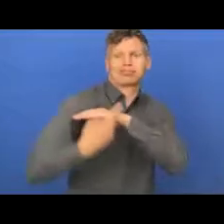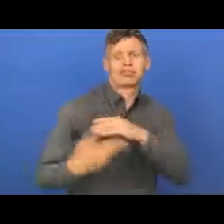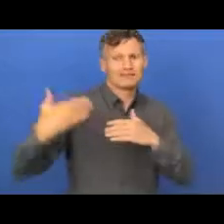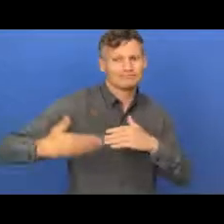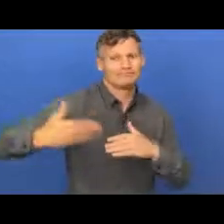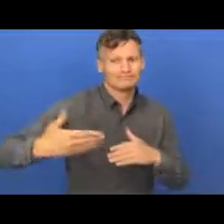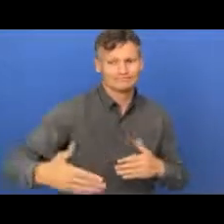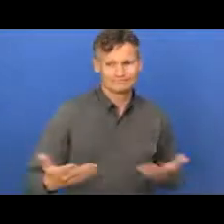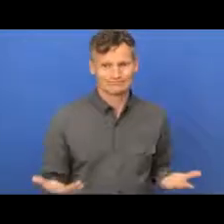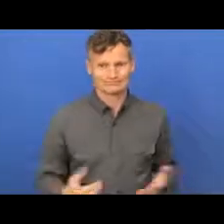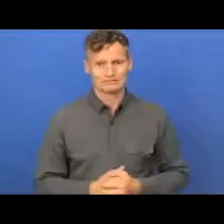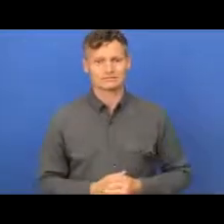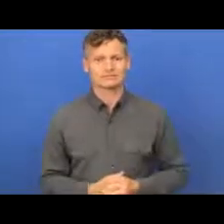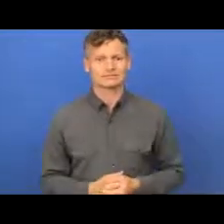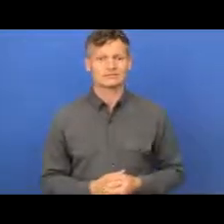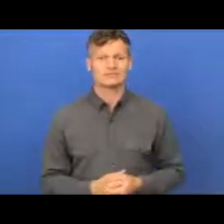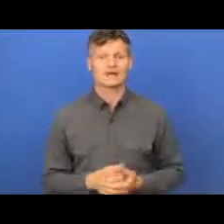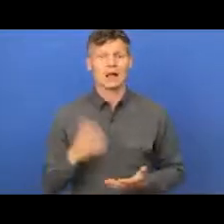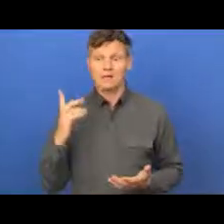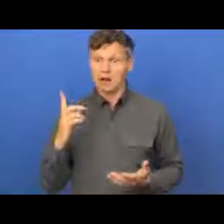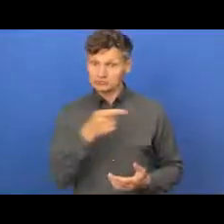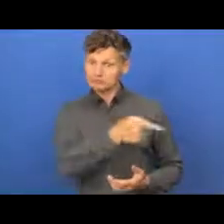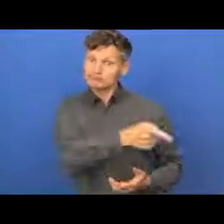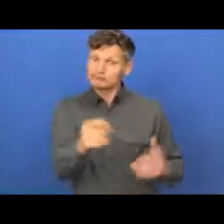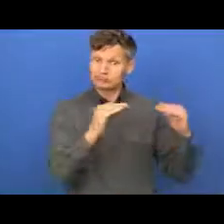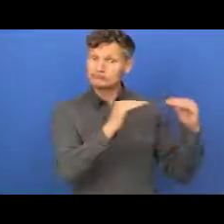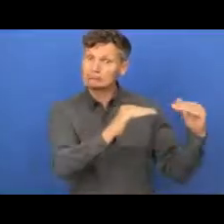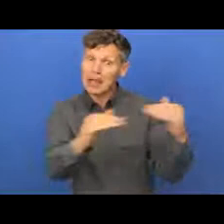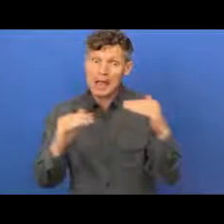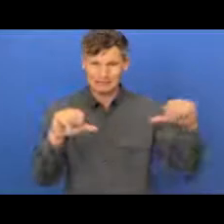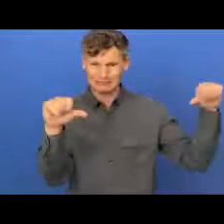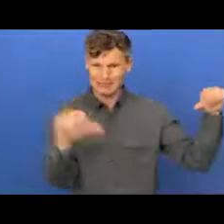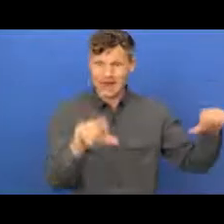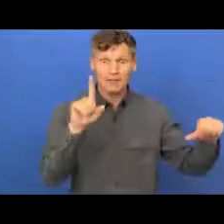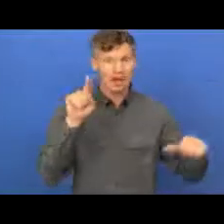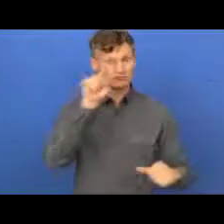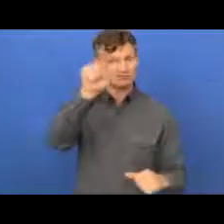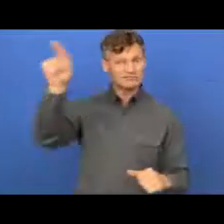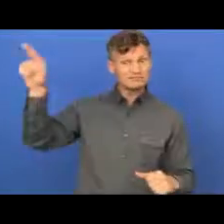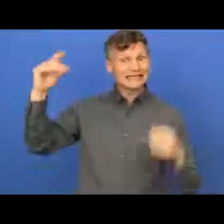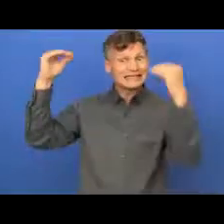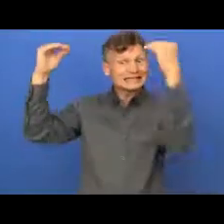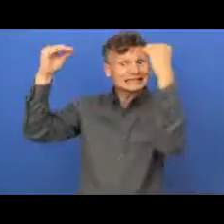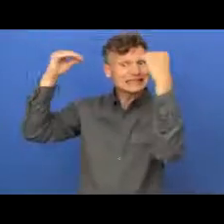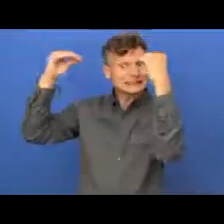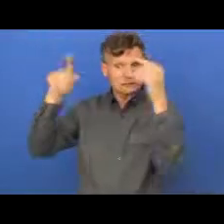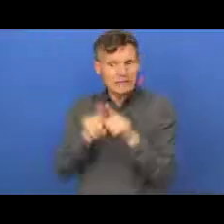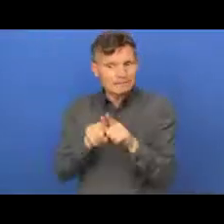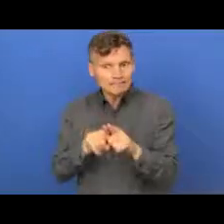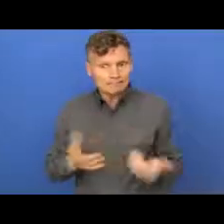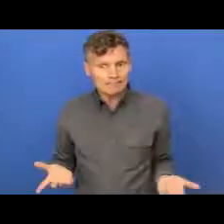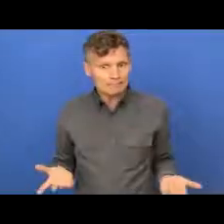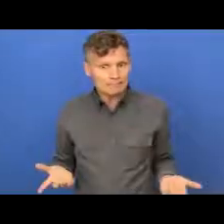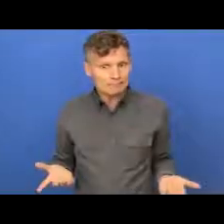However, the teachers were not any better, and would frequently punish me for